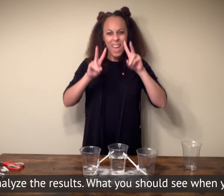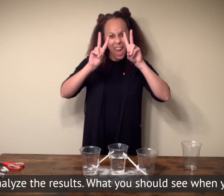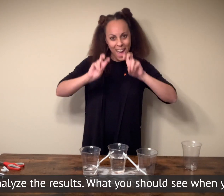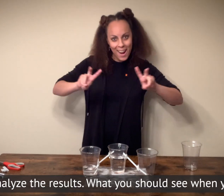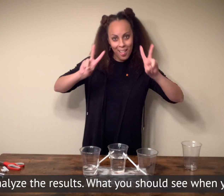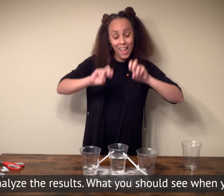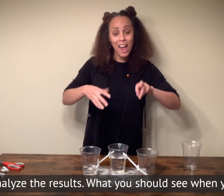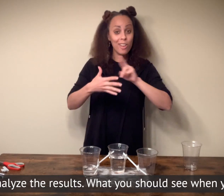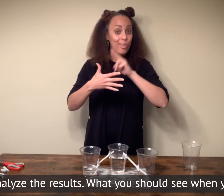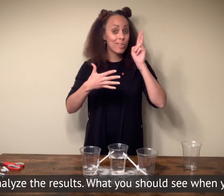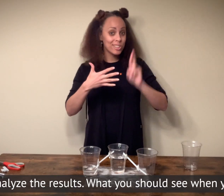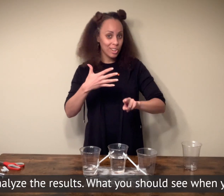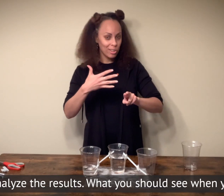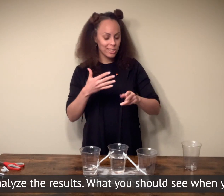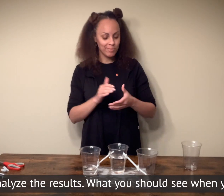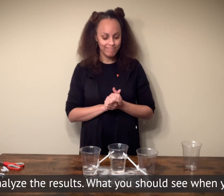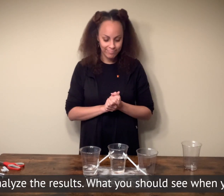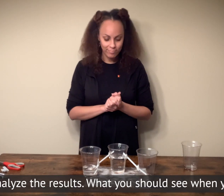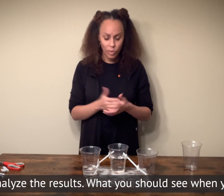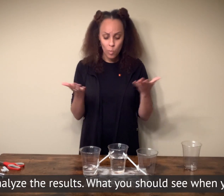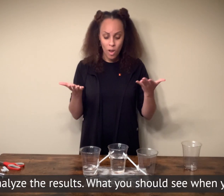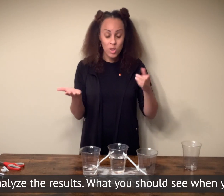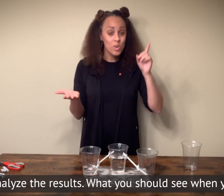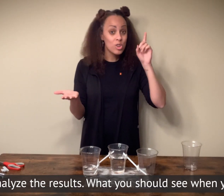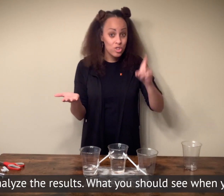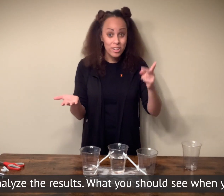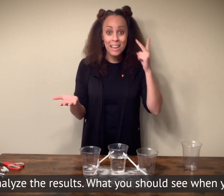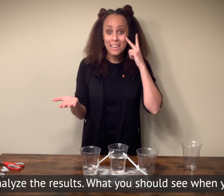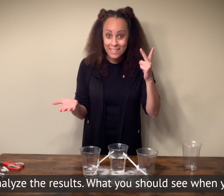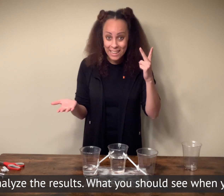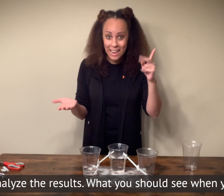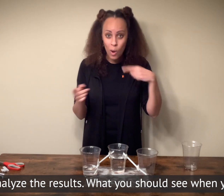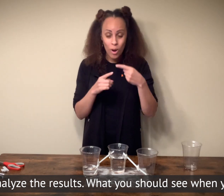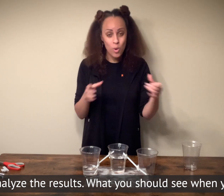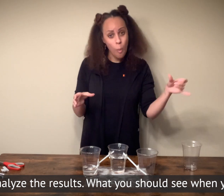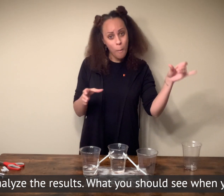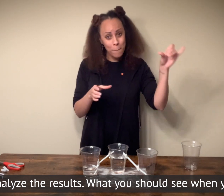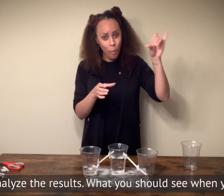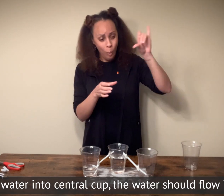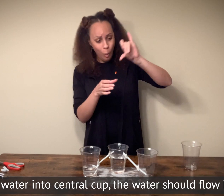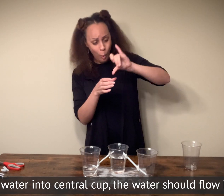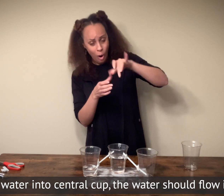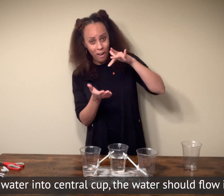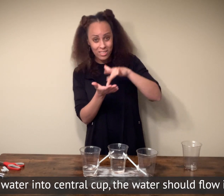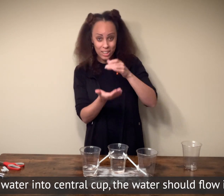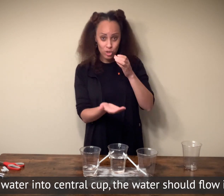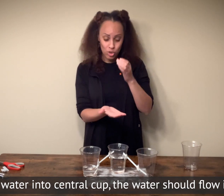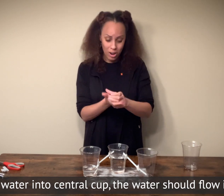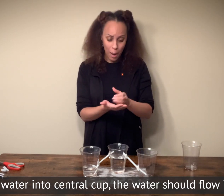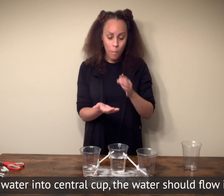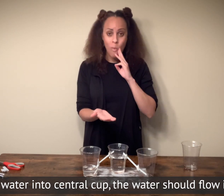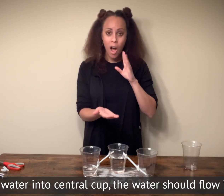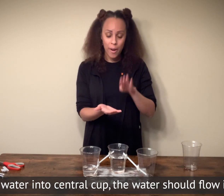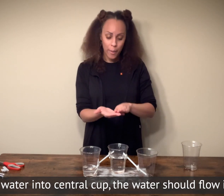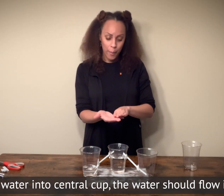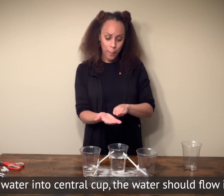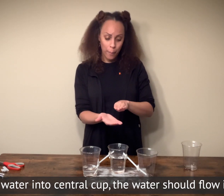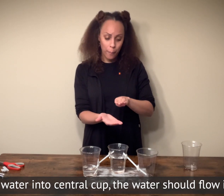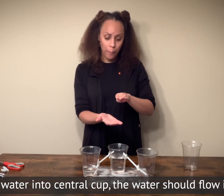Let's analyze the results. What you should see when you're pouring water into central